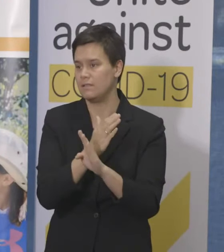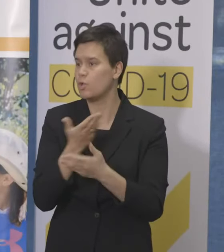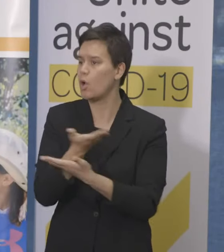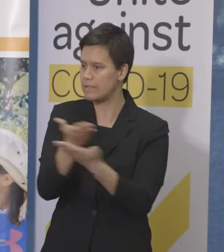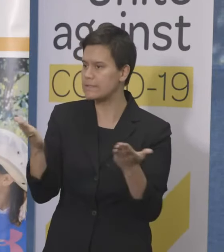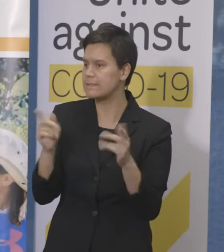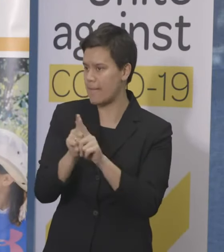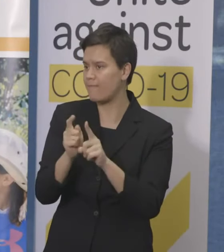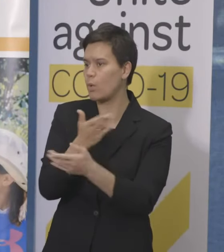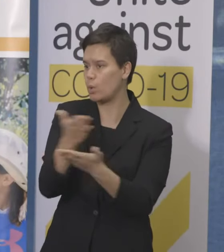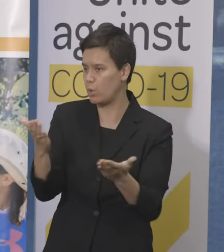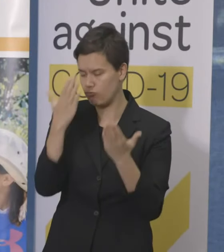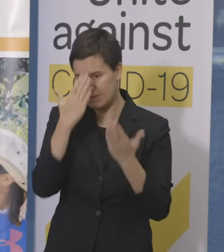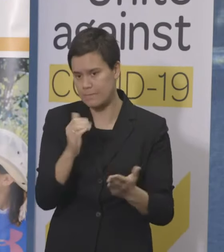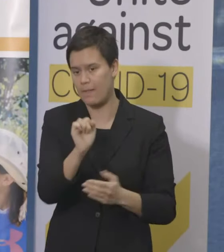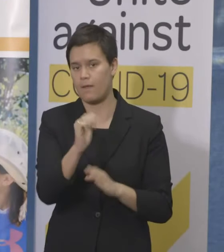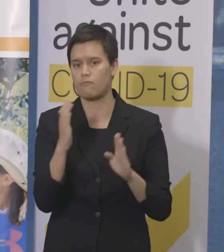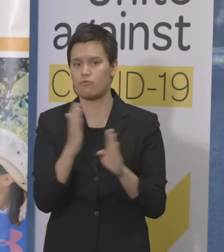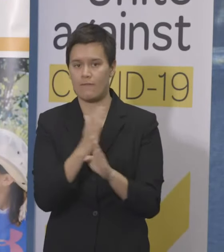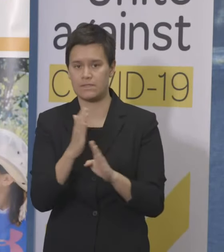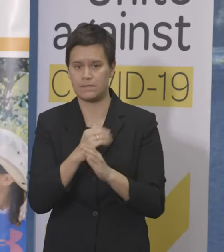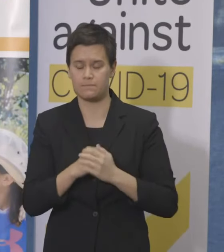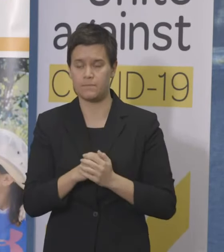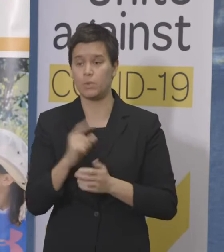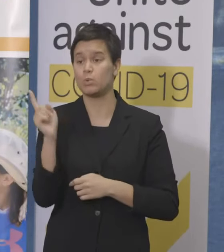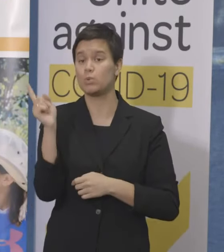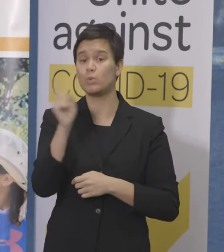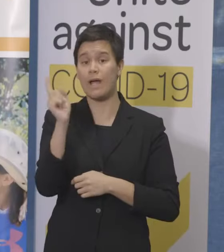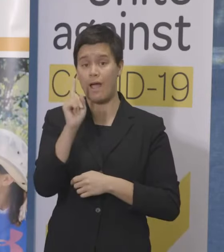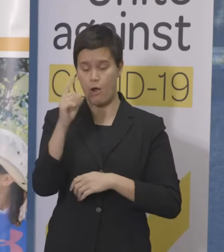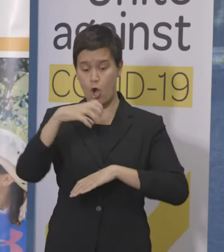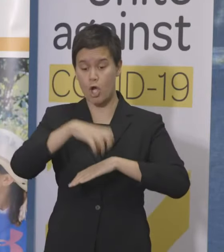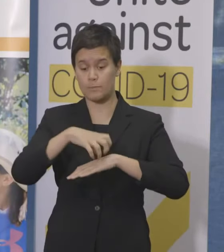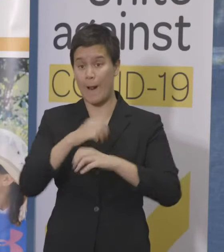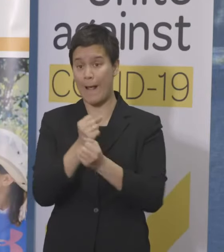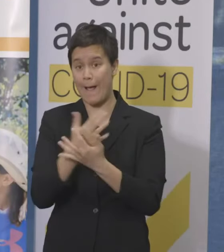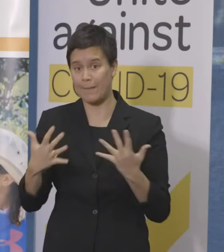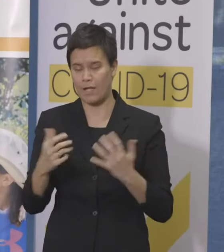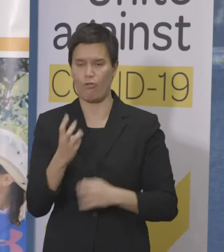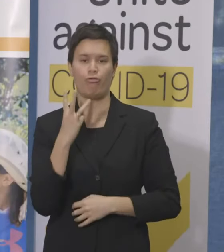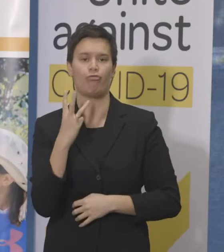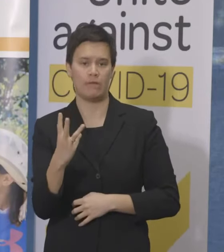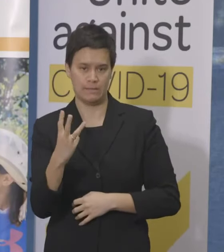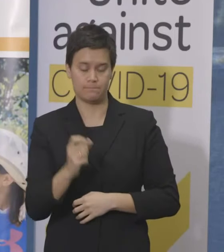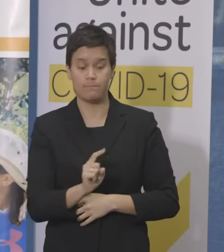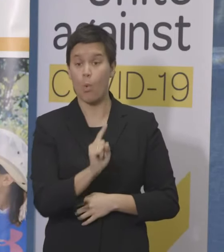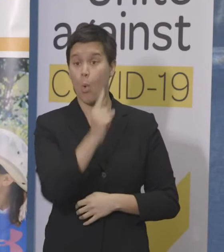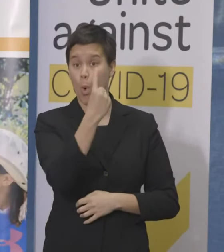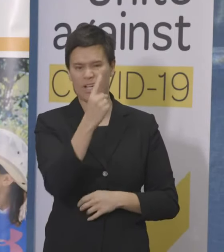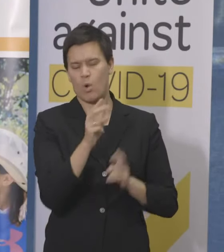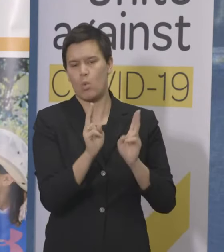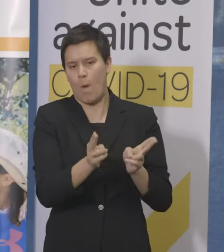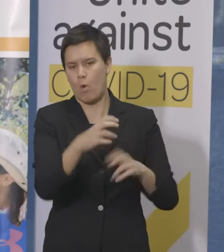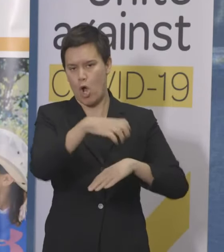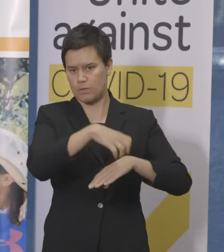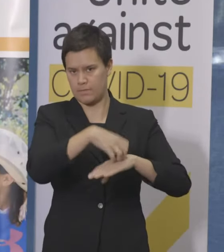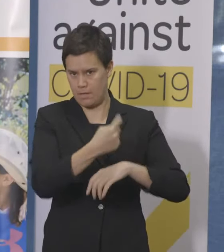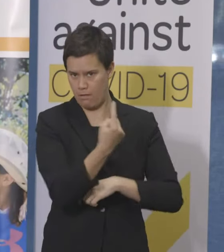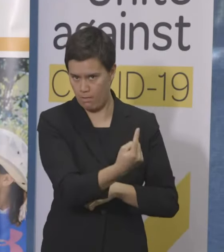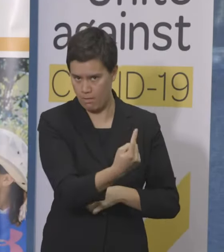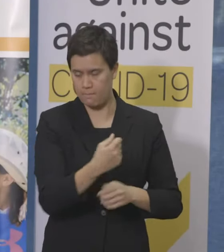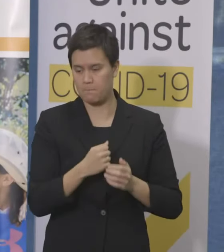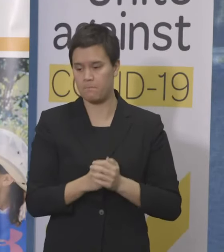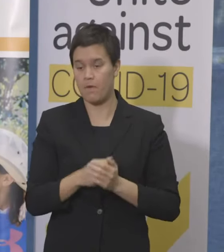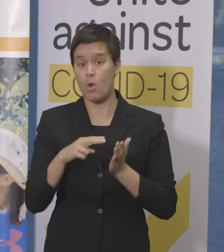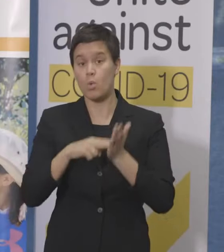Today we have 3 people in hospital with COVID-19. One is on a ward at Auckland City Hospital, 2 are in intensive care, 1 at North Shore Hospital